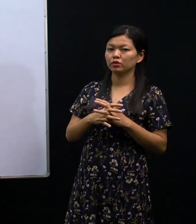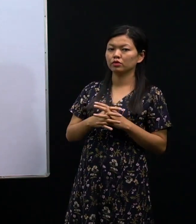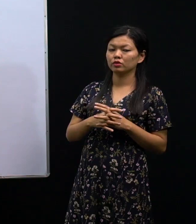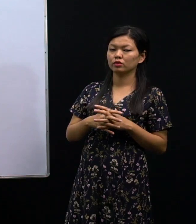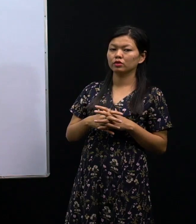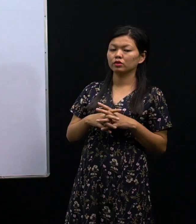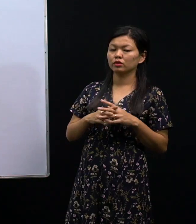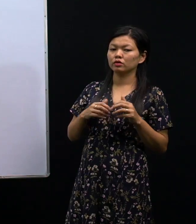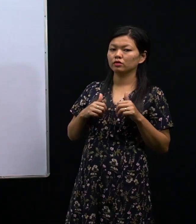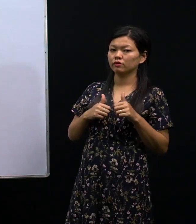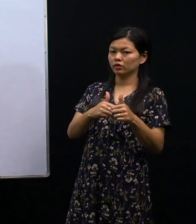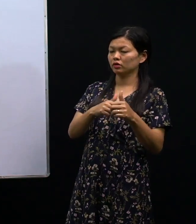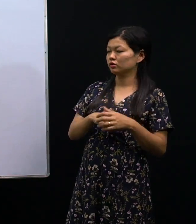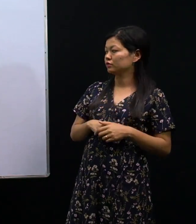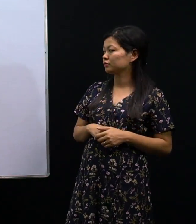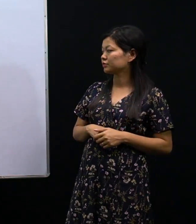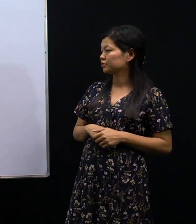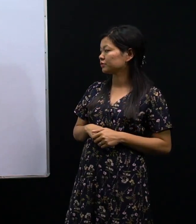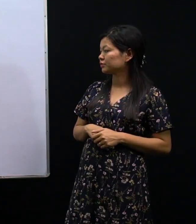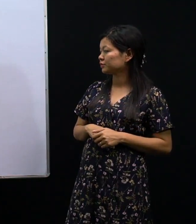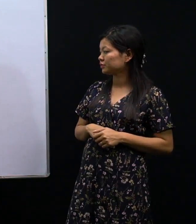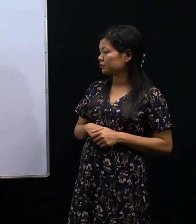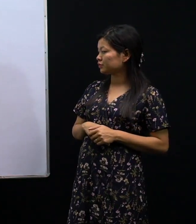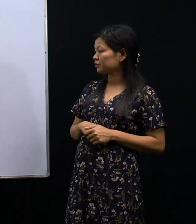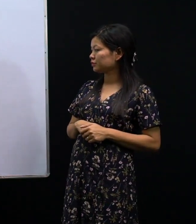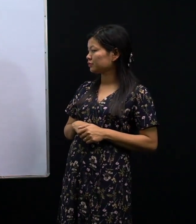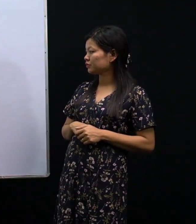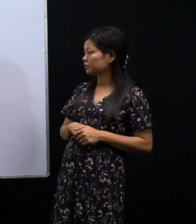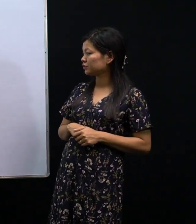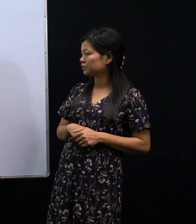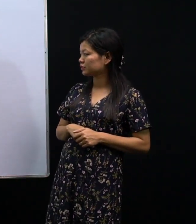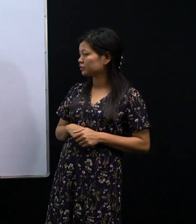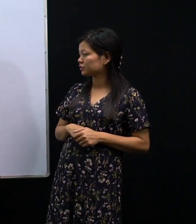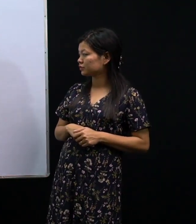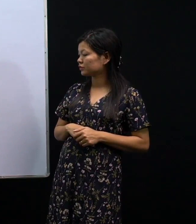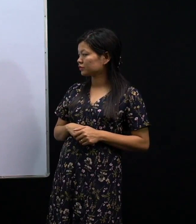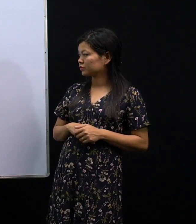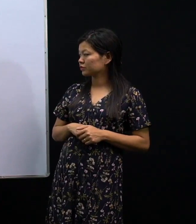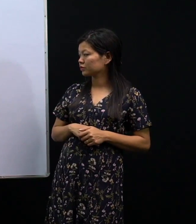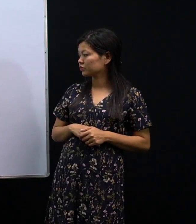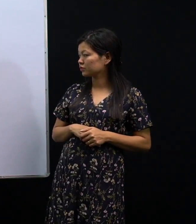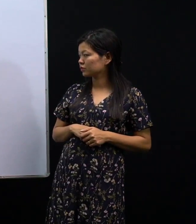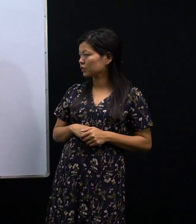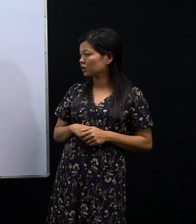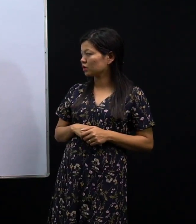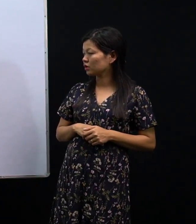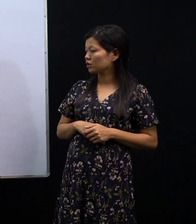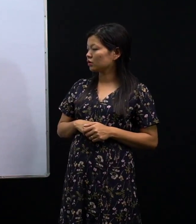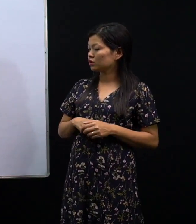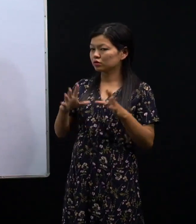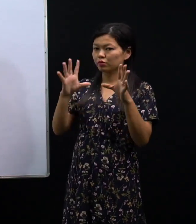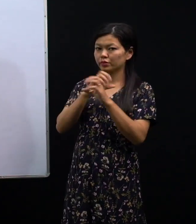this. 2a into b. ab into b means ab square. Now b square into a. ab